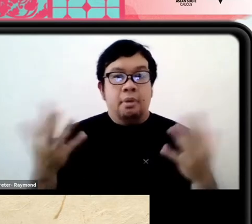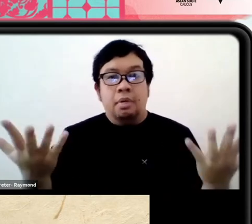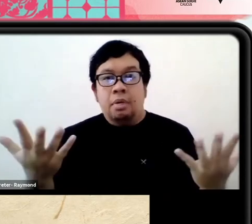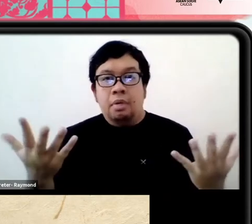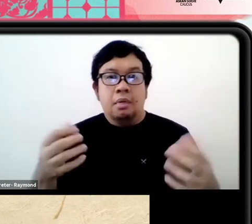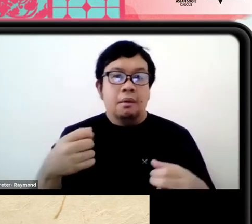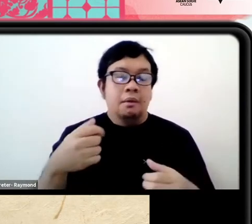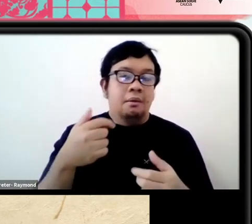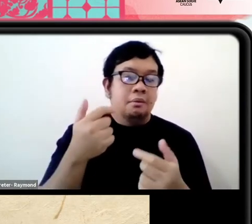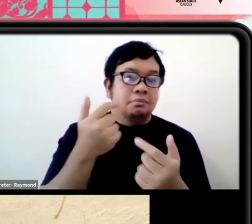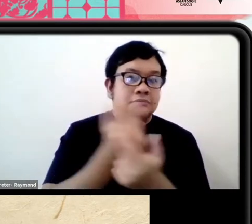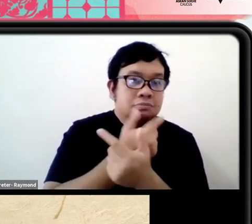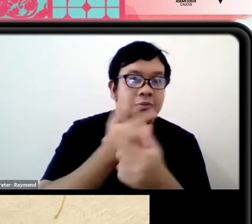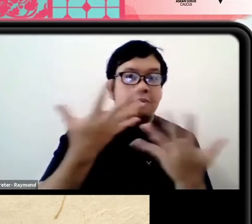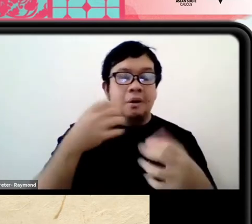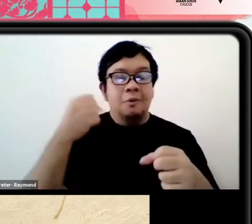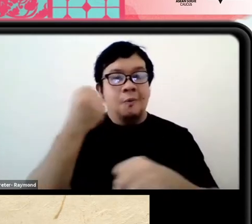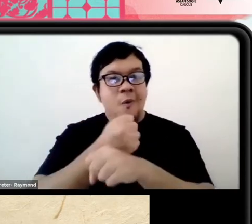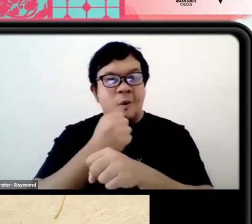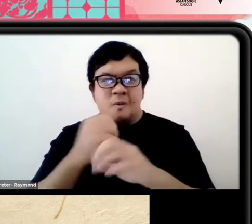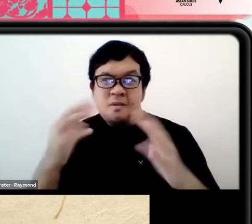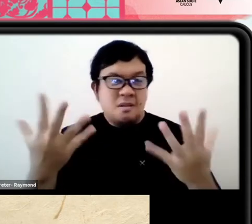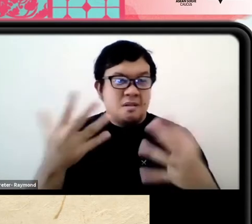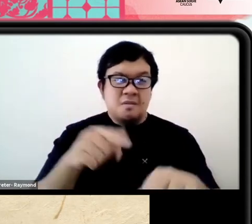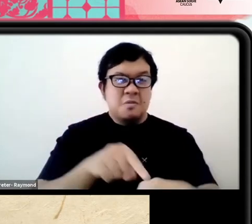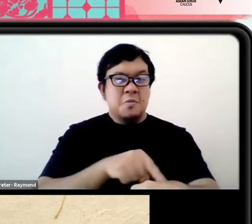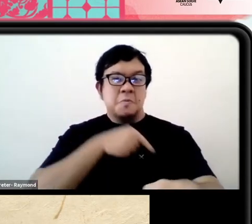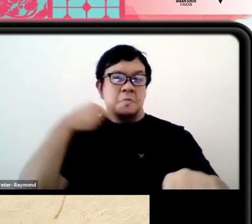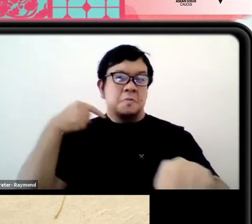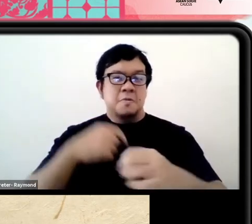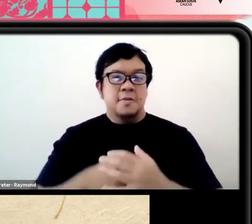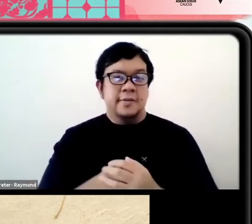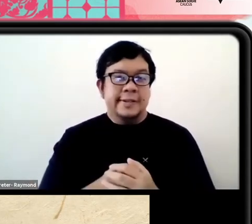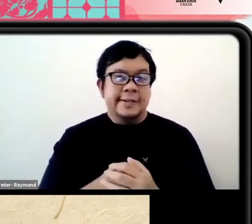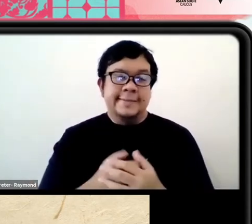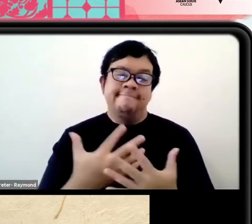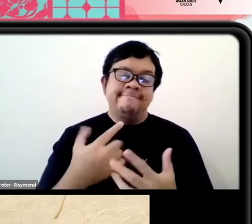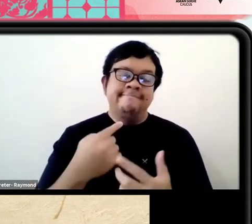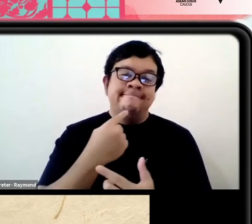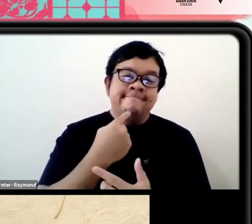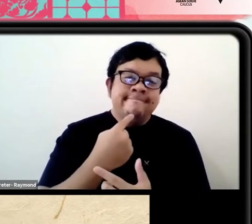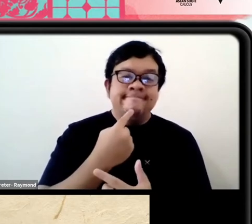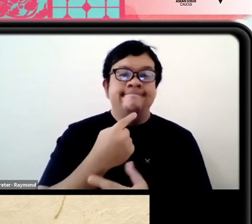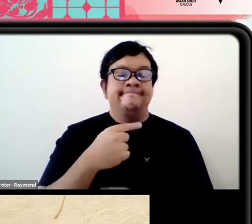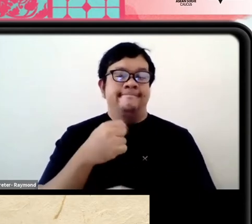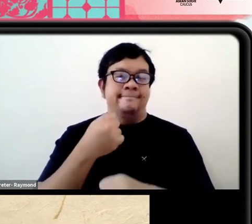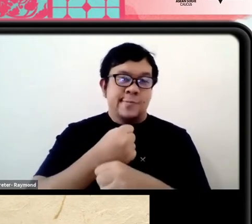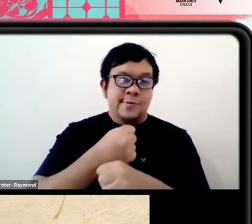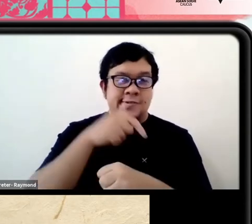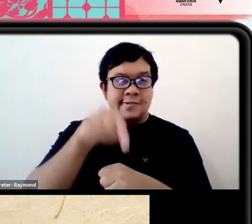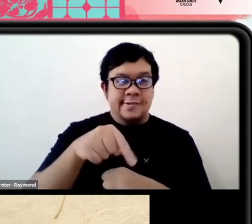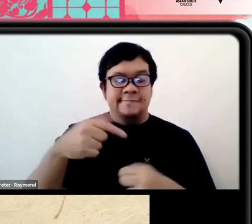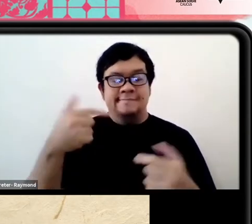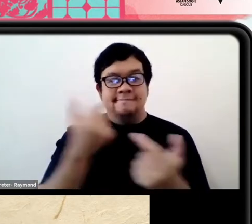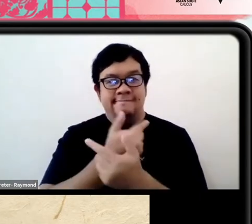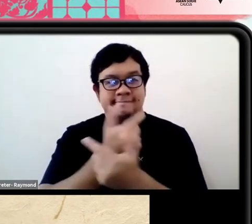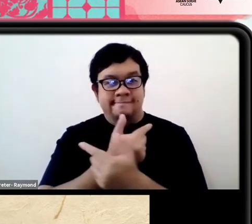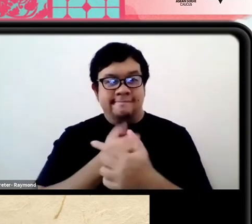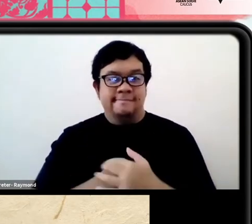the strange thing is that I miss it less than I thought. So this poem goes out to,